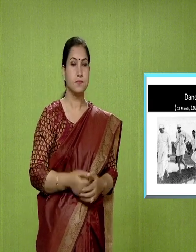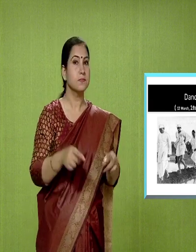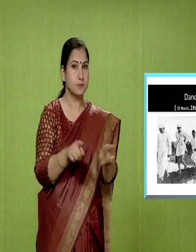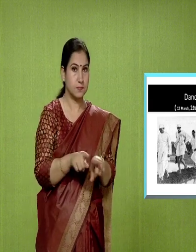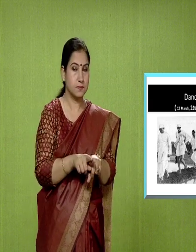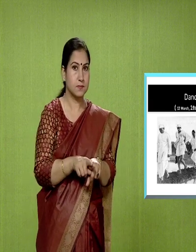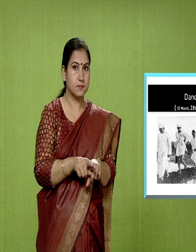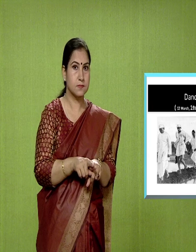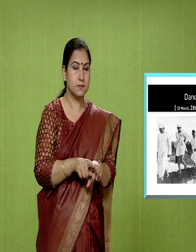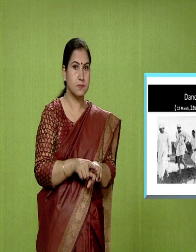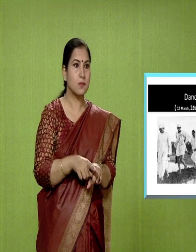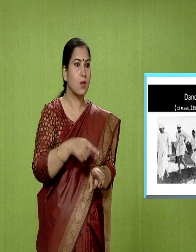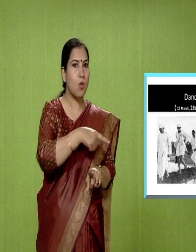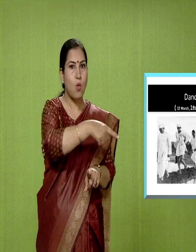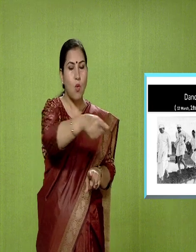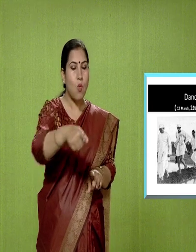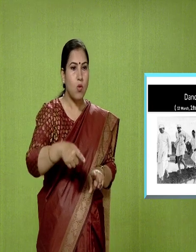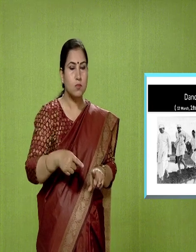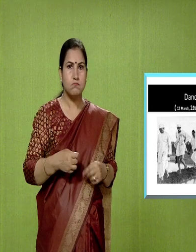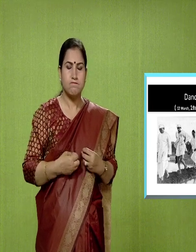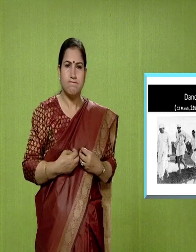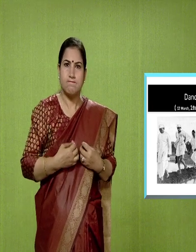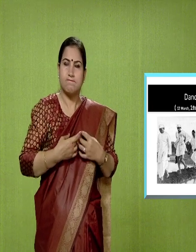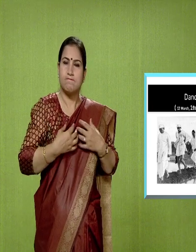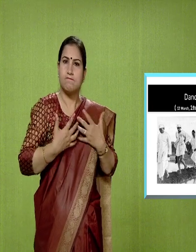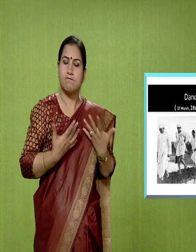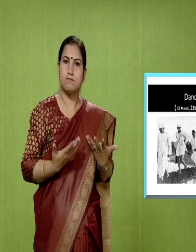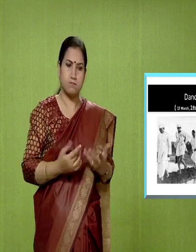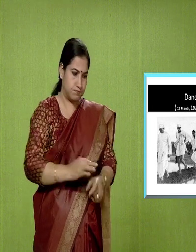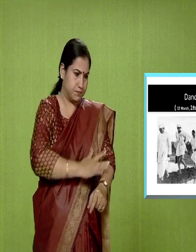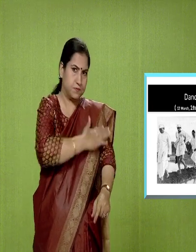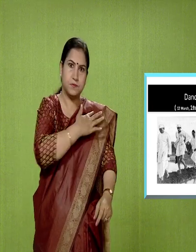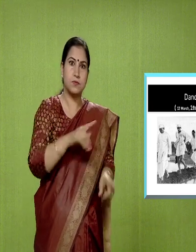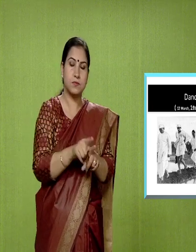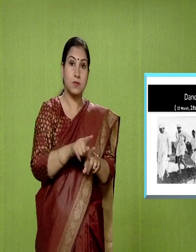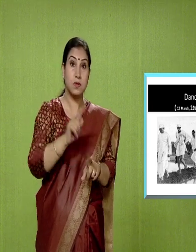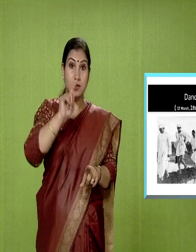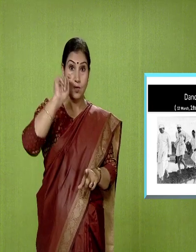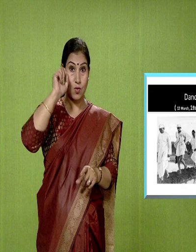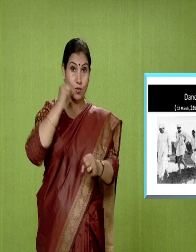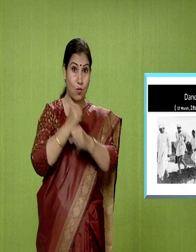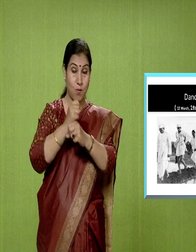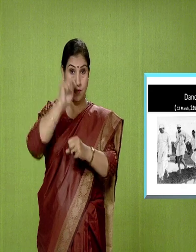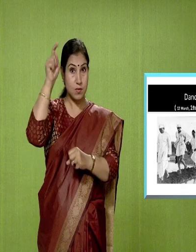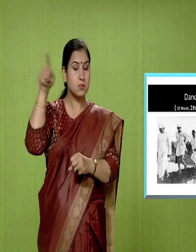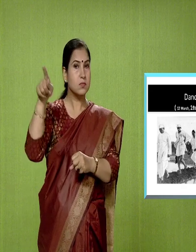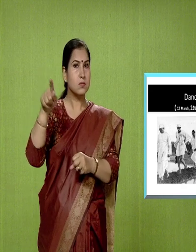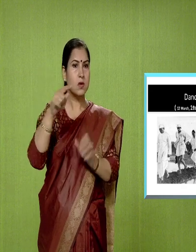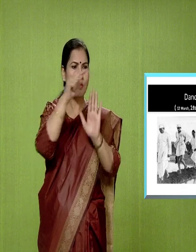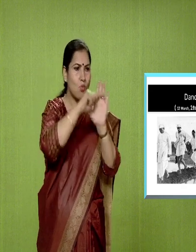and it had a very important role in changing the British policy towards India.